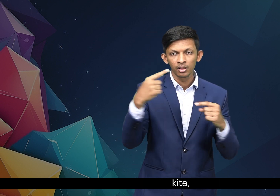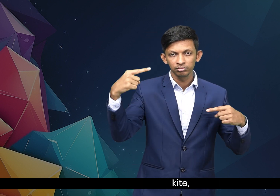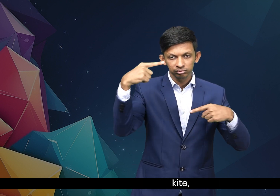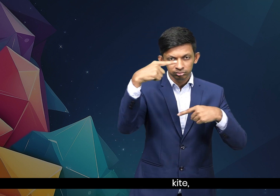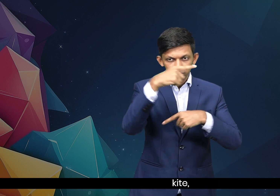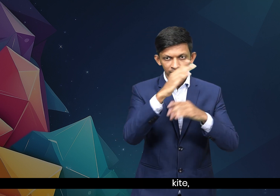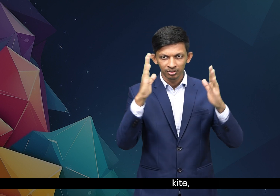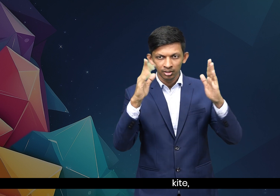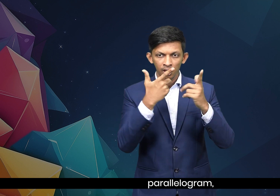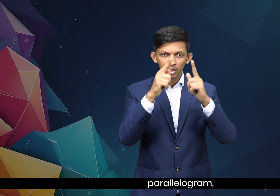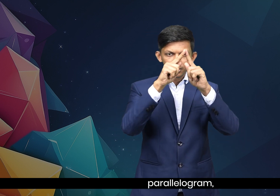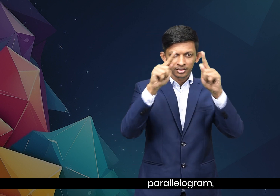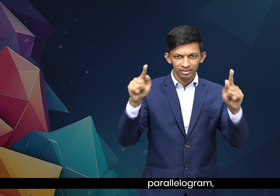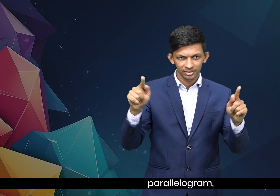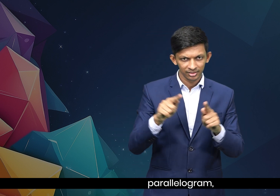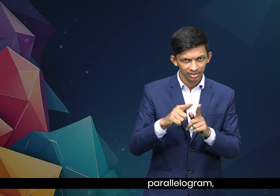kite, parallelogram,